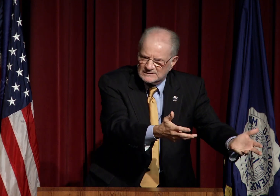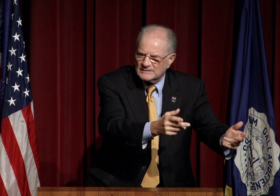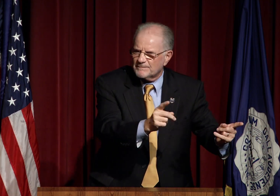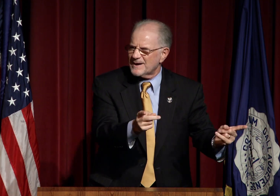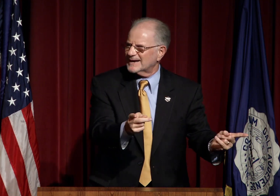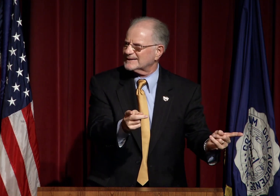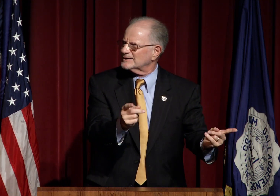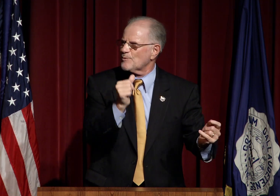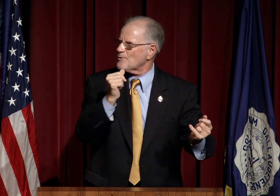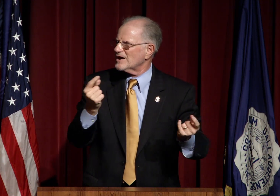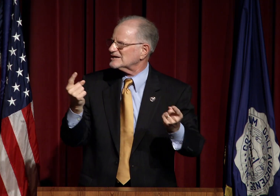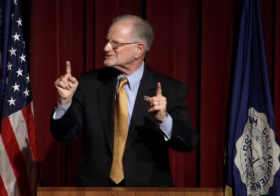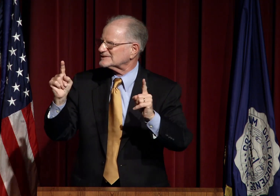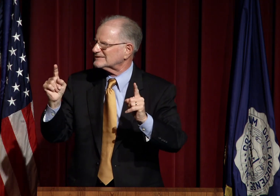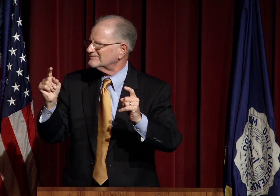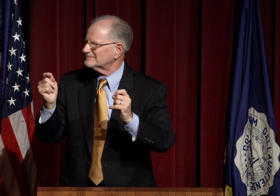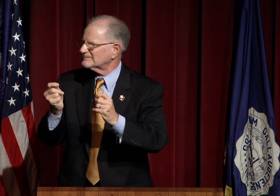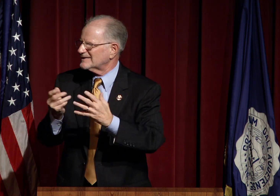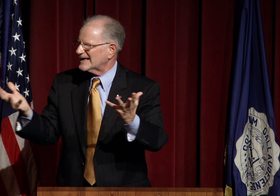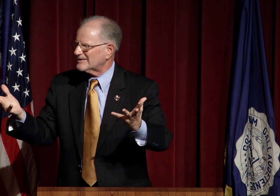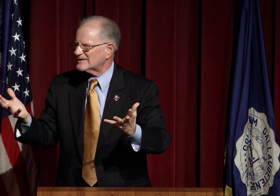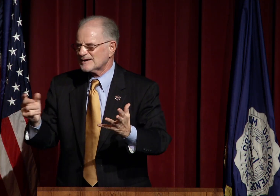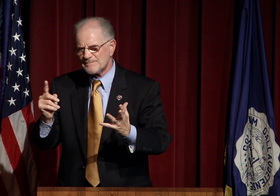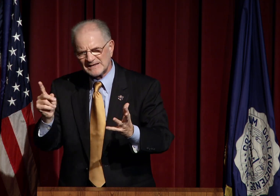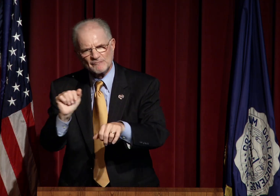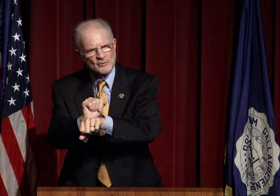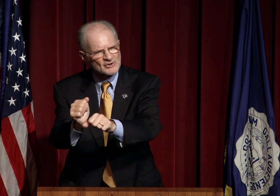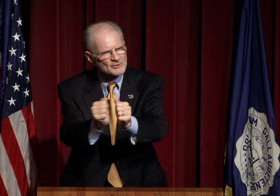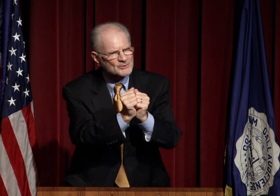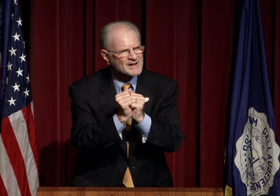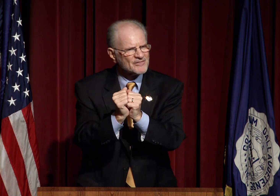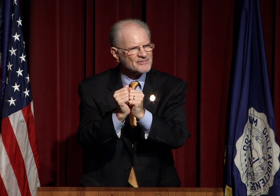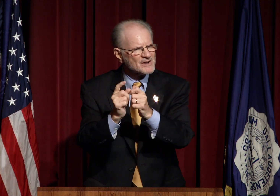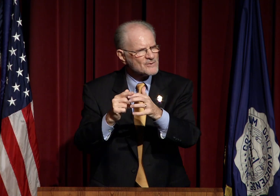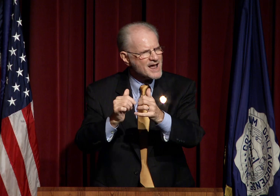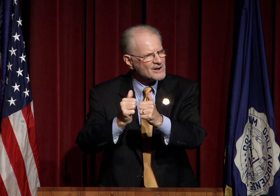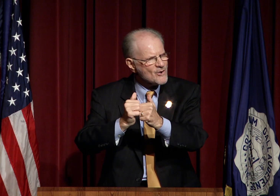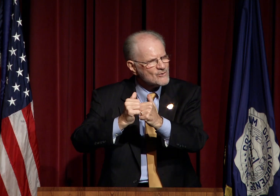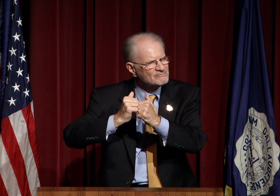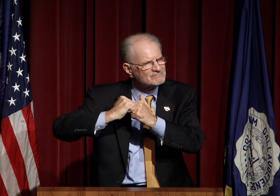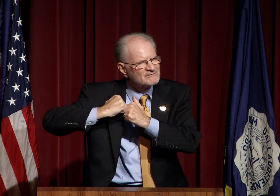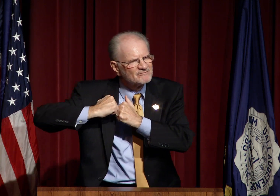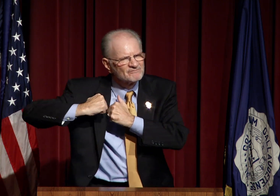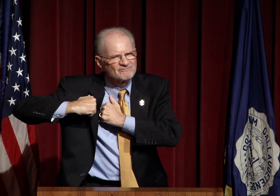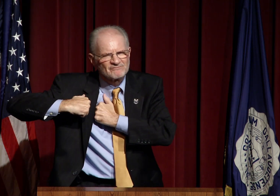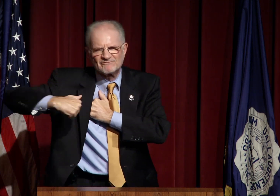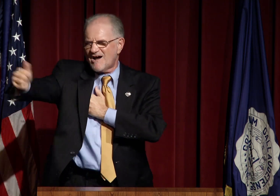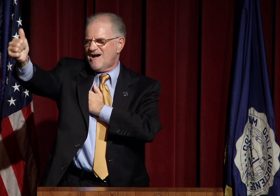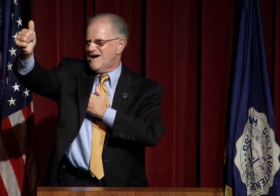If you want to go fast, go alone. But if you want to go far, go